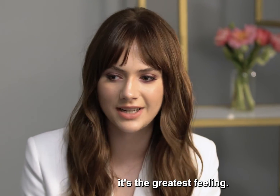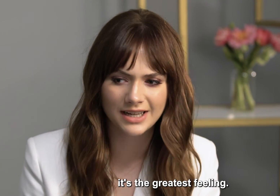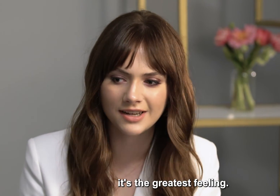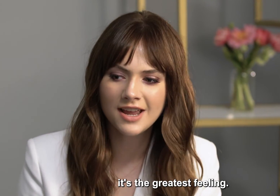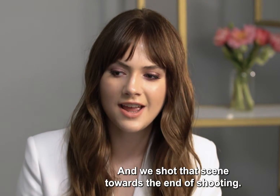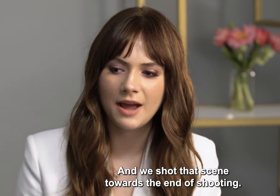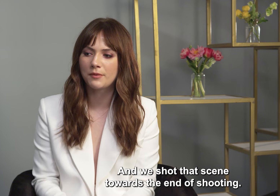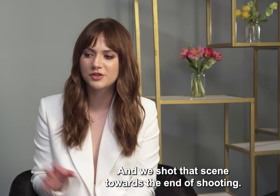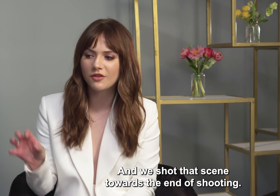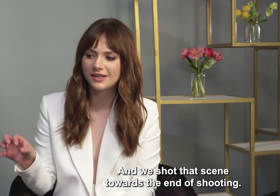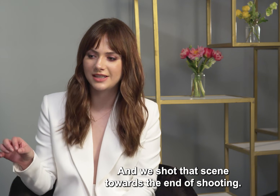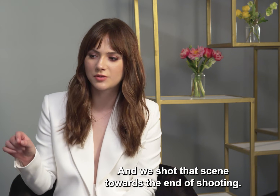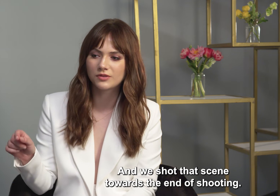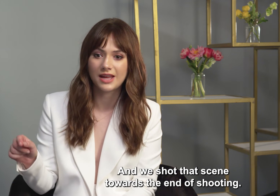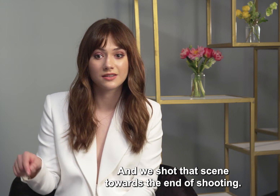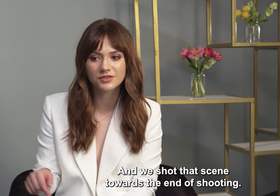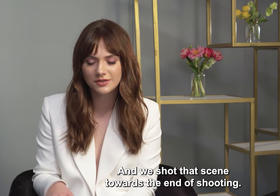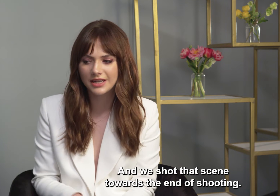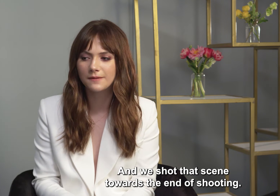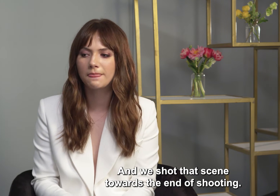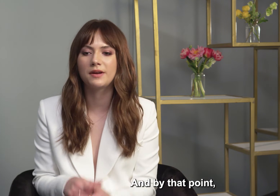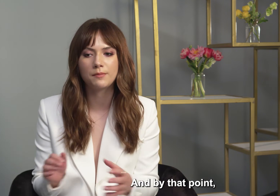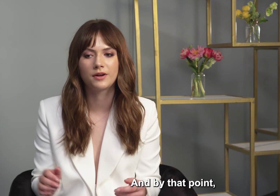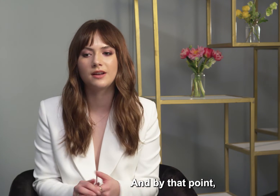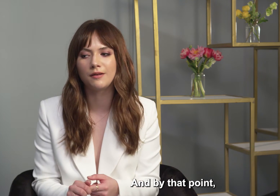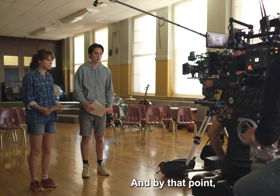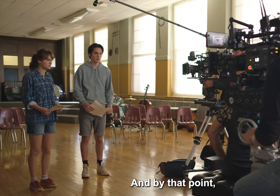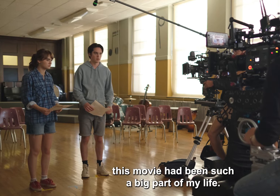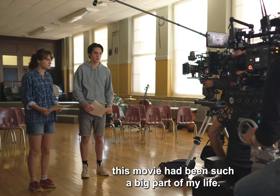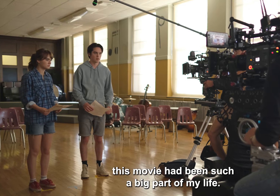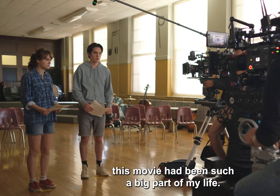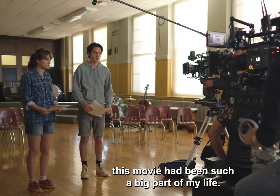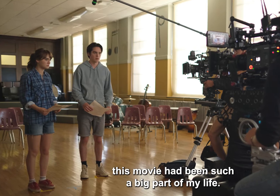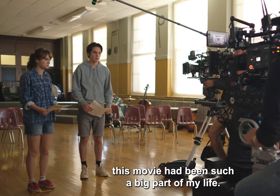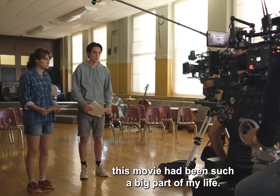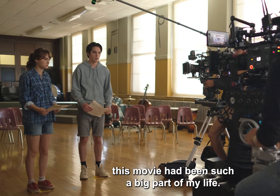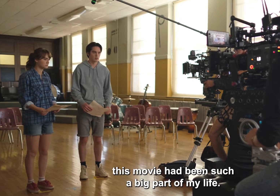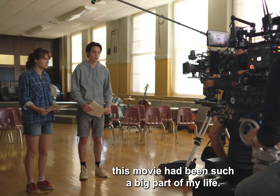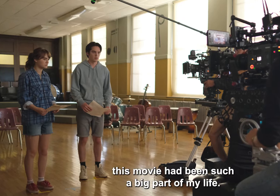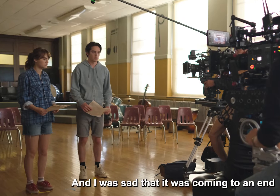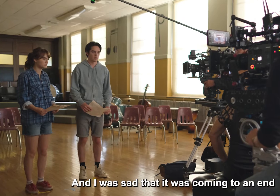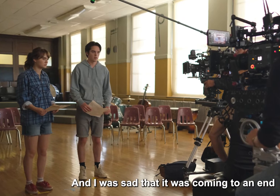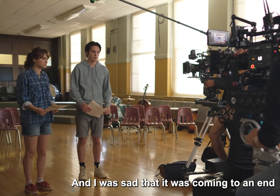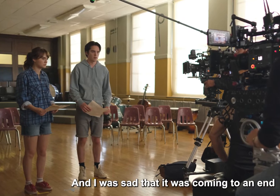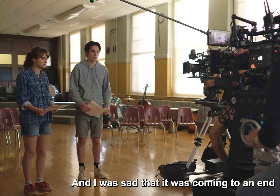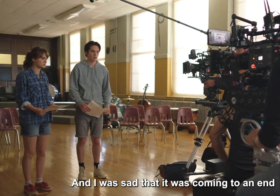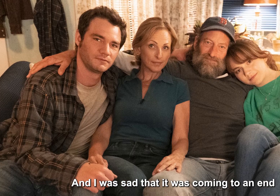feeling. And we shot that scene towards the end of shooting. And by that point, this movie had been such a big part of my life, and I was sad that it was coming